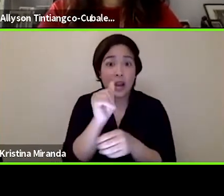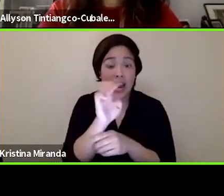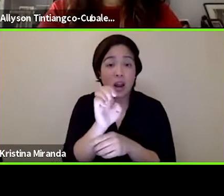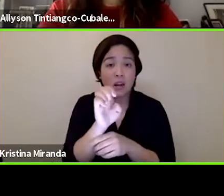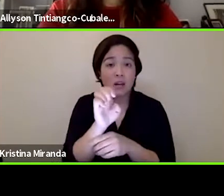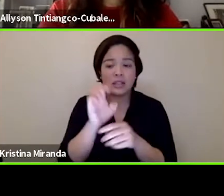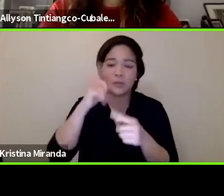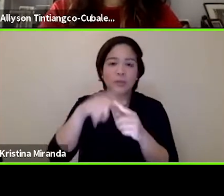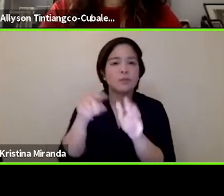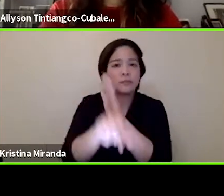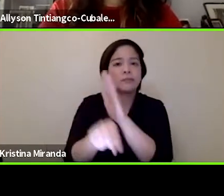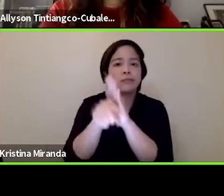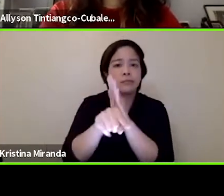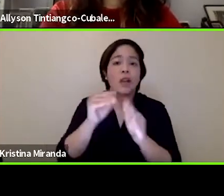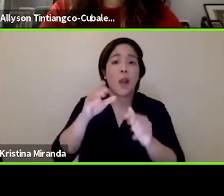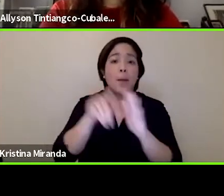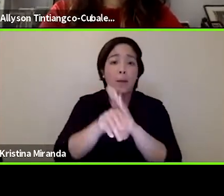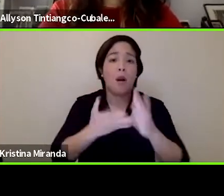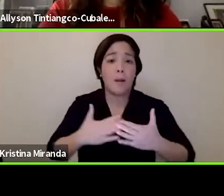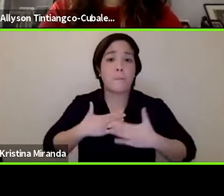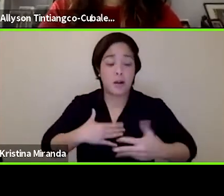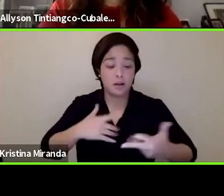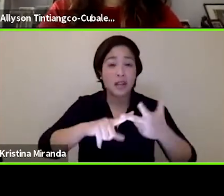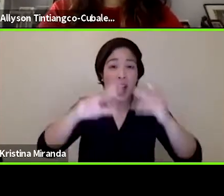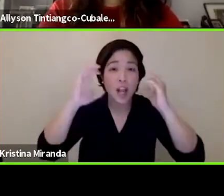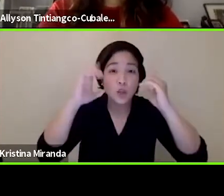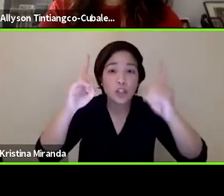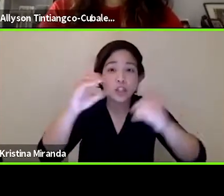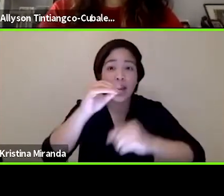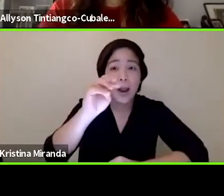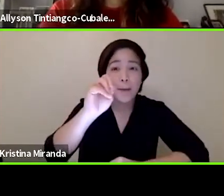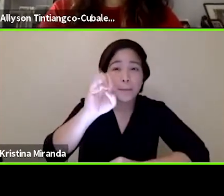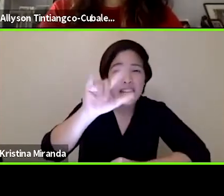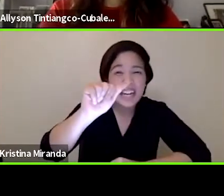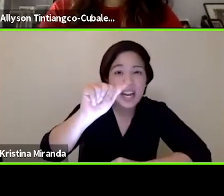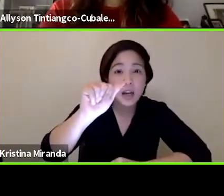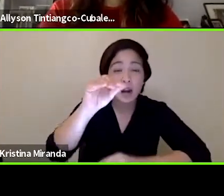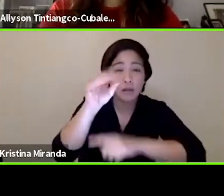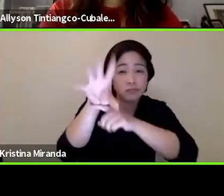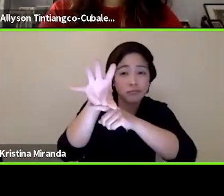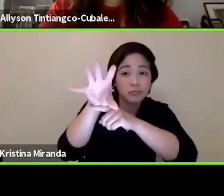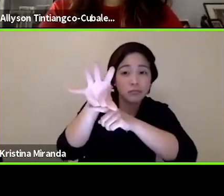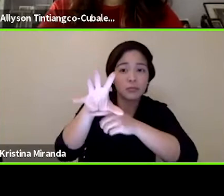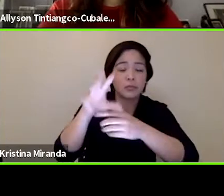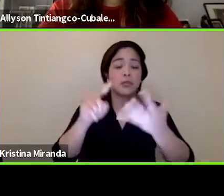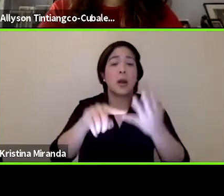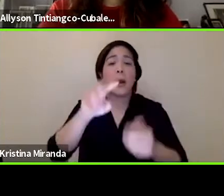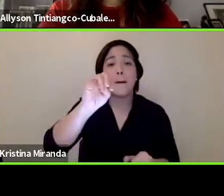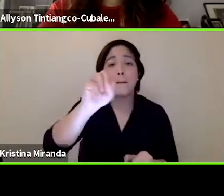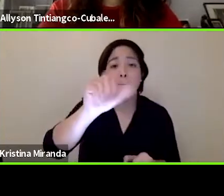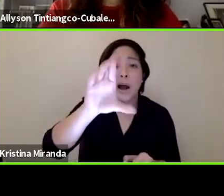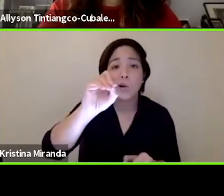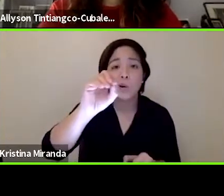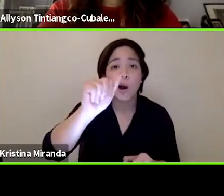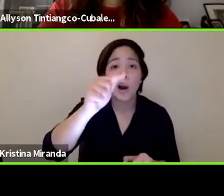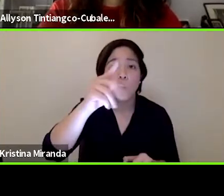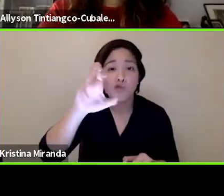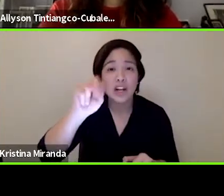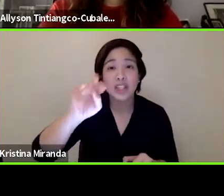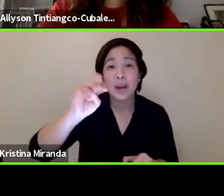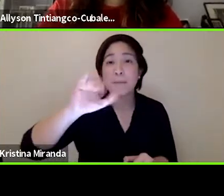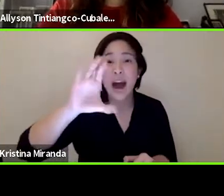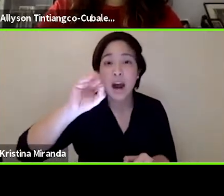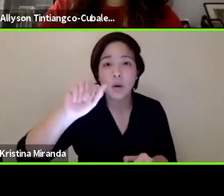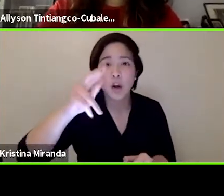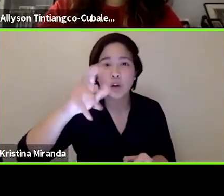bodies. Education and media seek to murder our minds. Macroaggressions, microaggressions, they seek to murder our spirit.